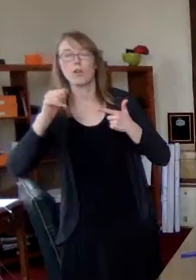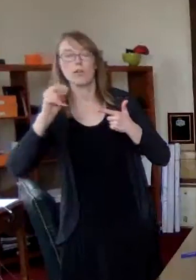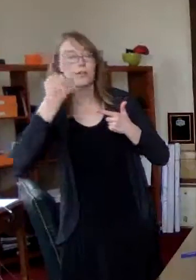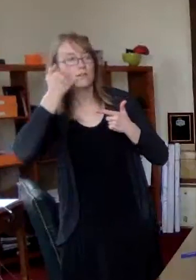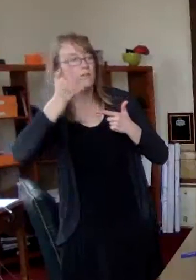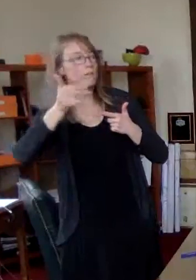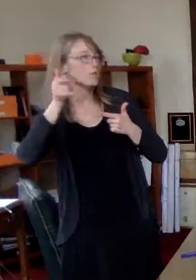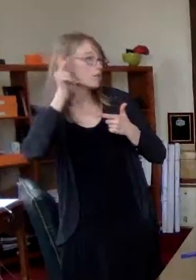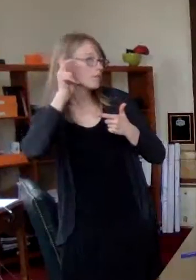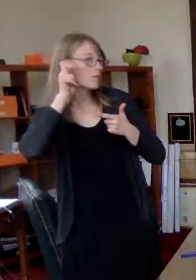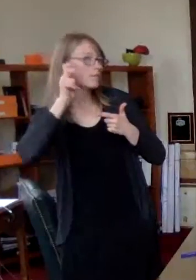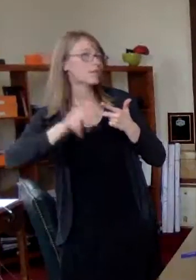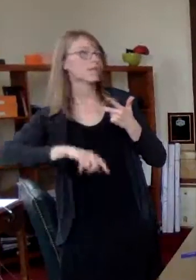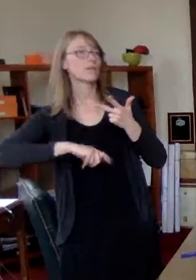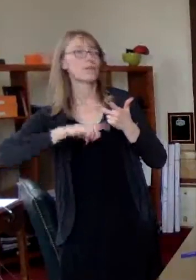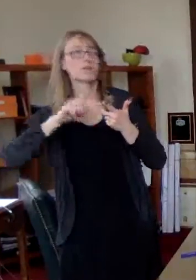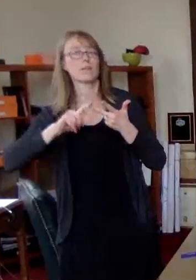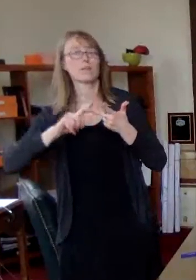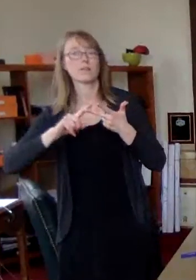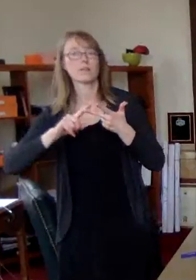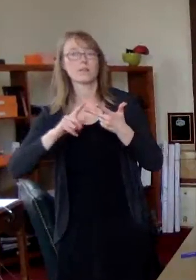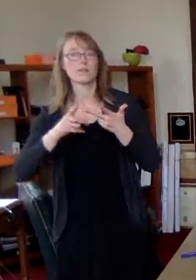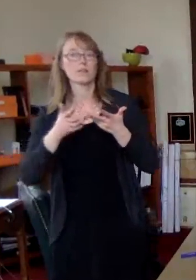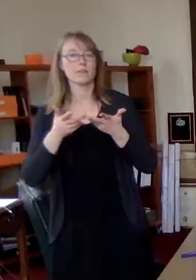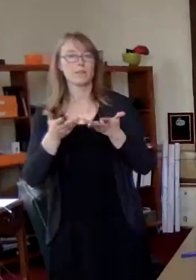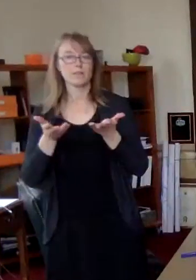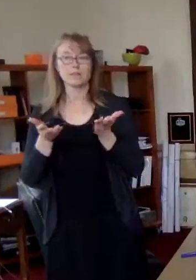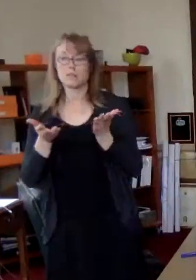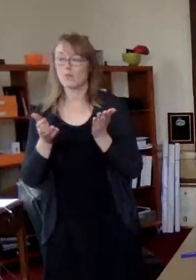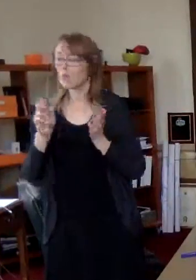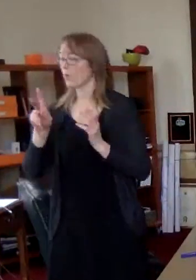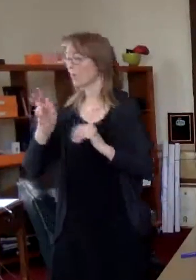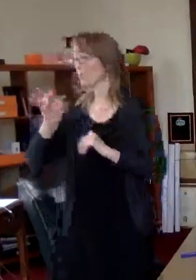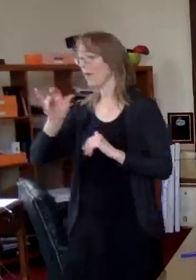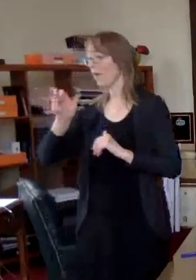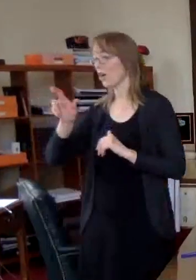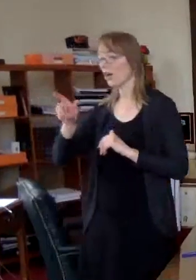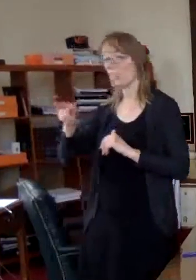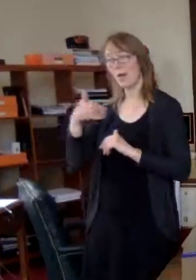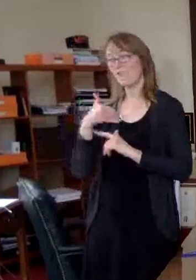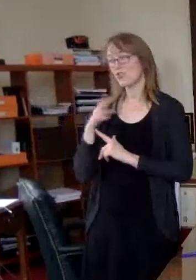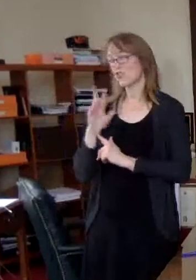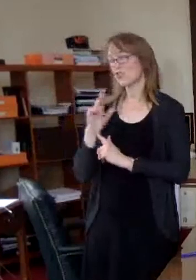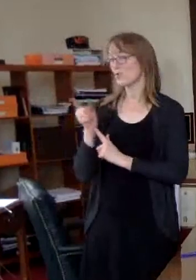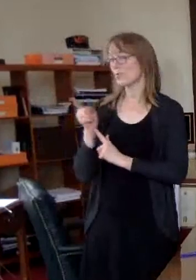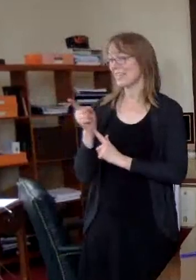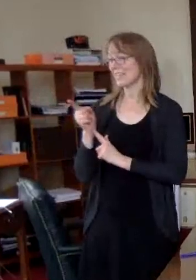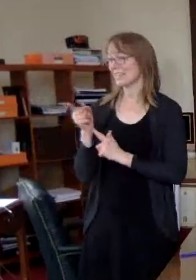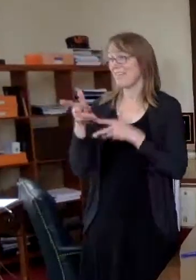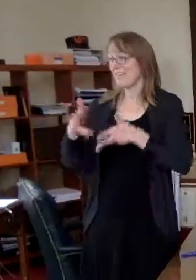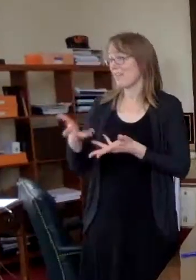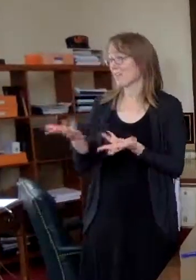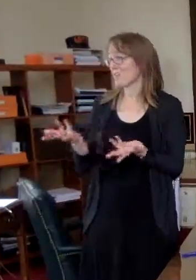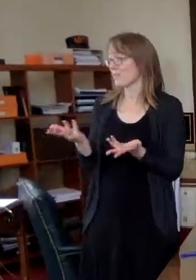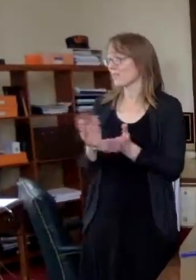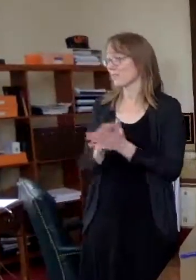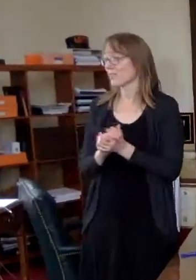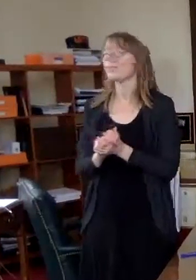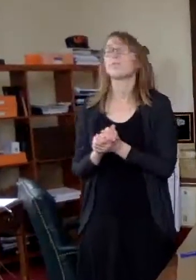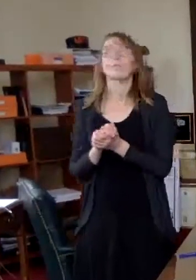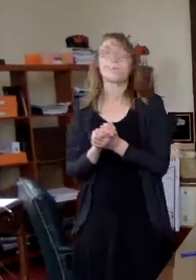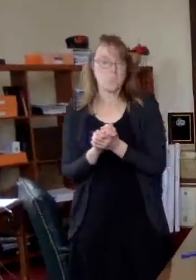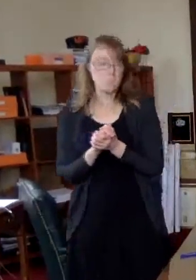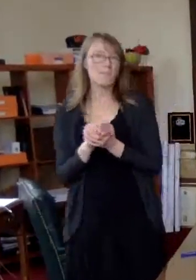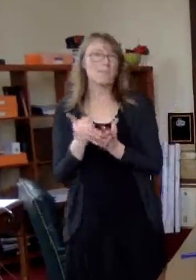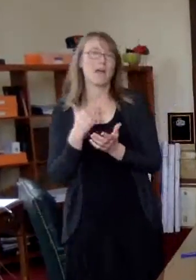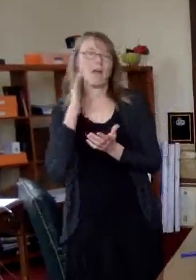Okay, free for all, Mayor. You've got like Free for all? 3 minutes left. Okay, 3 minutes. I'm going to use that 3 minutes to say thank you. Thank you to